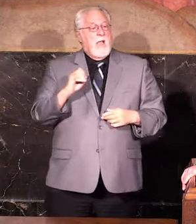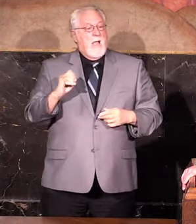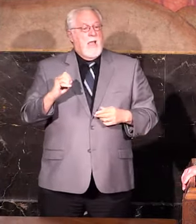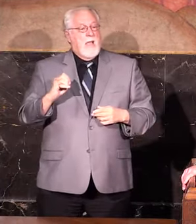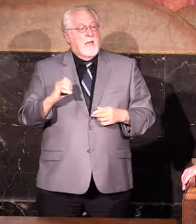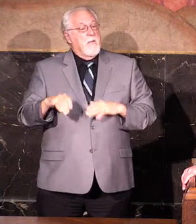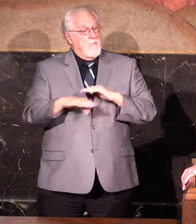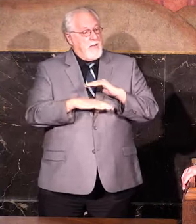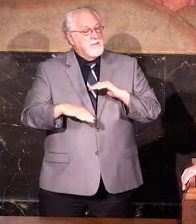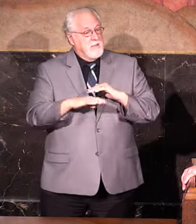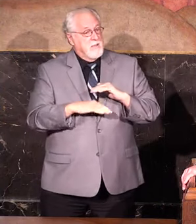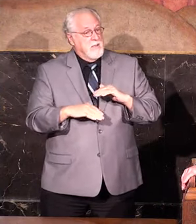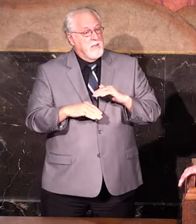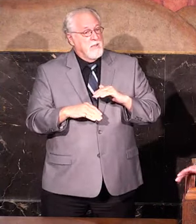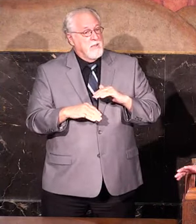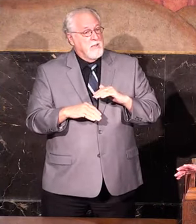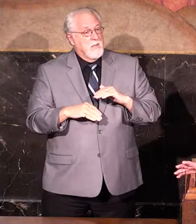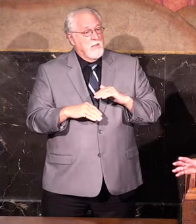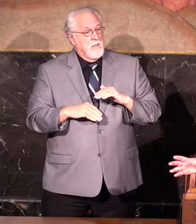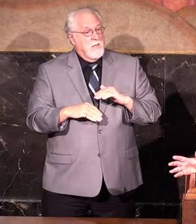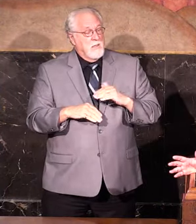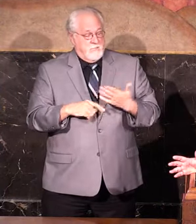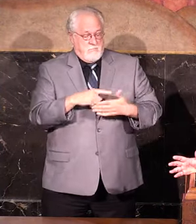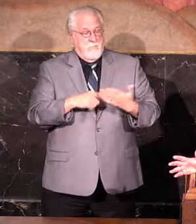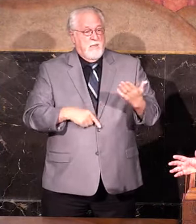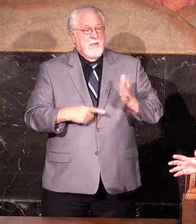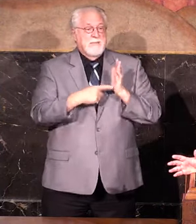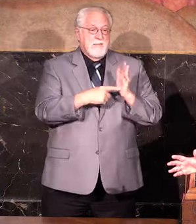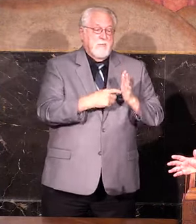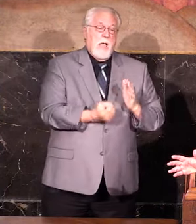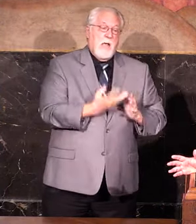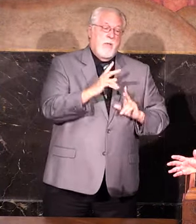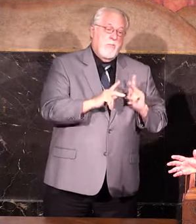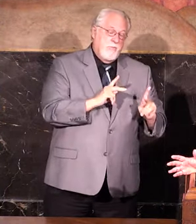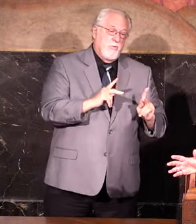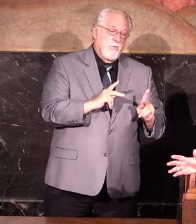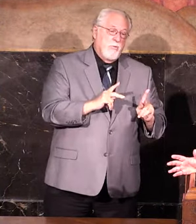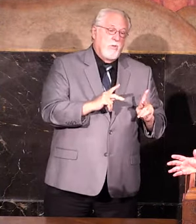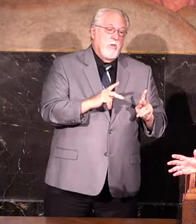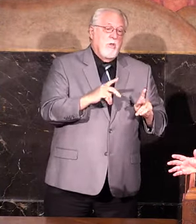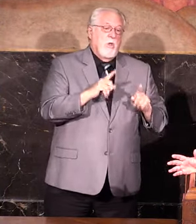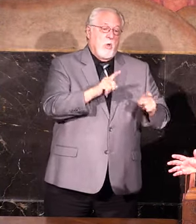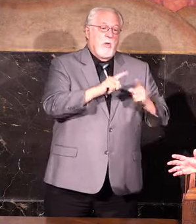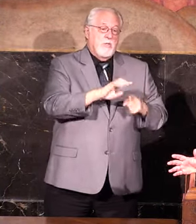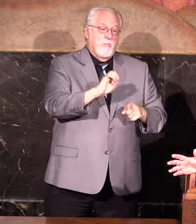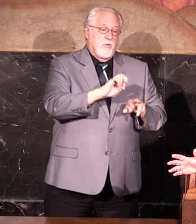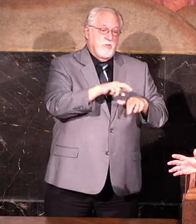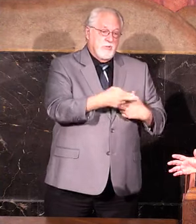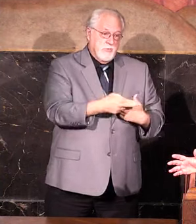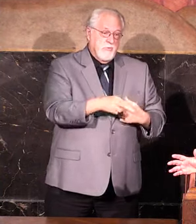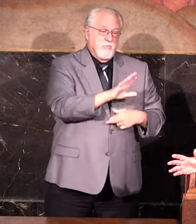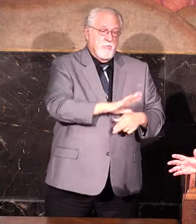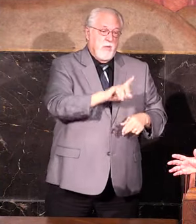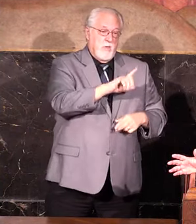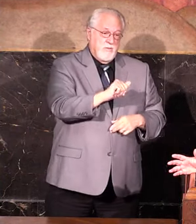And basically, they are symptoms. How many people are going to emergency rooms around the state of